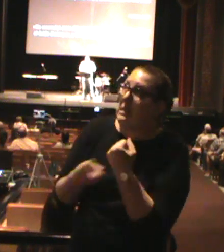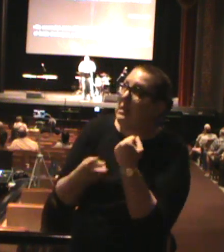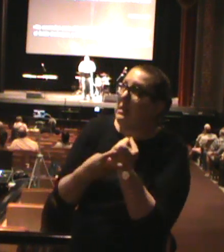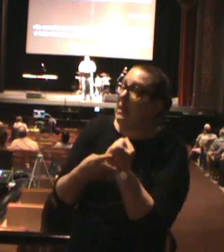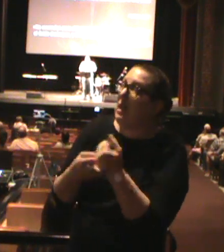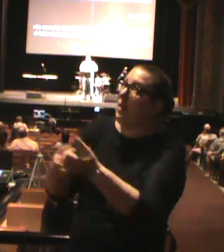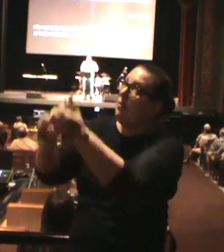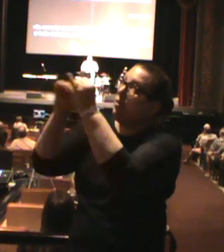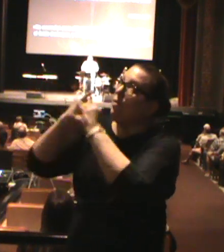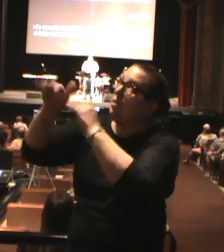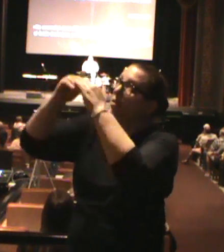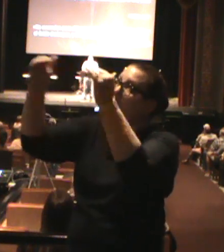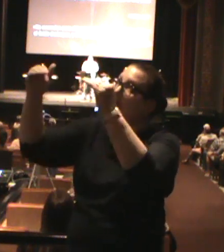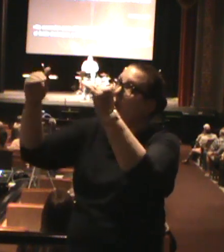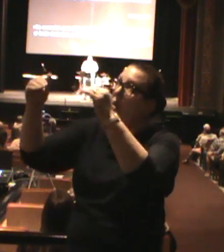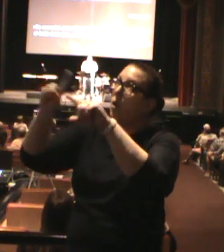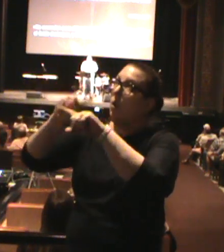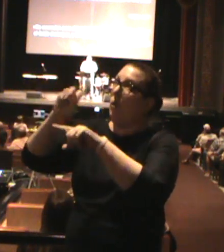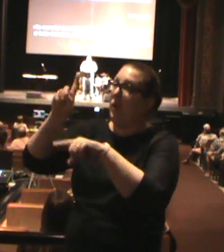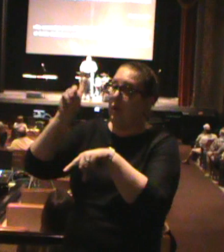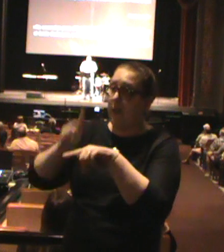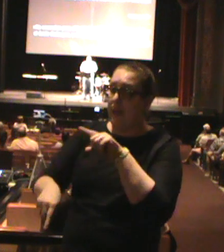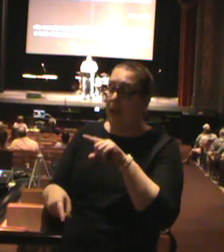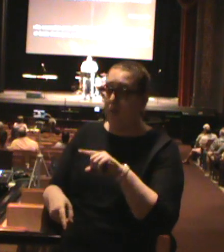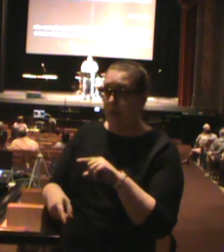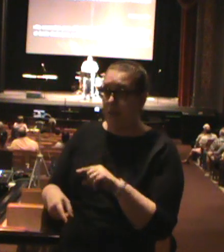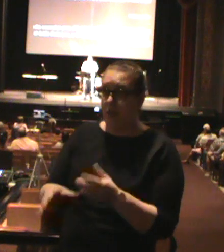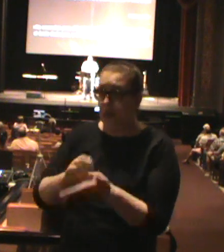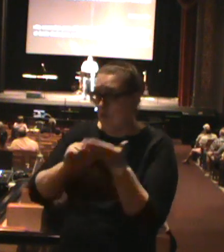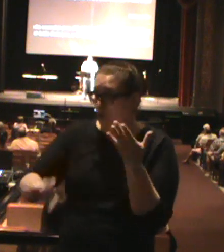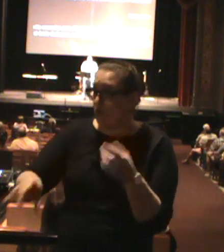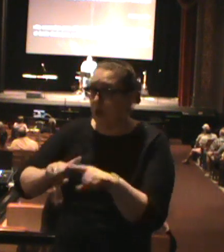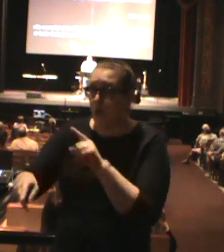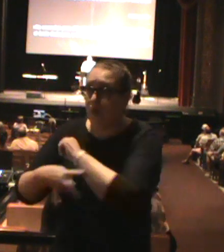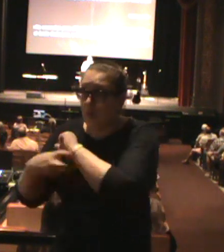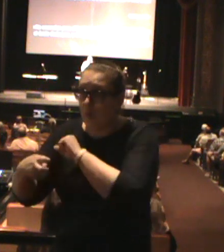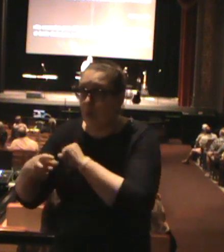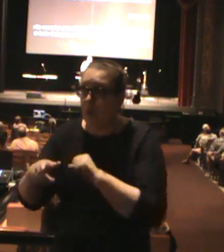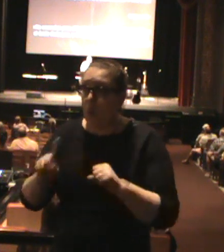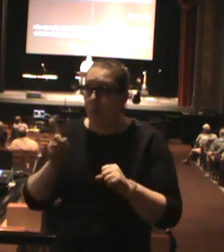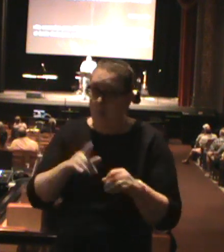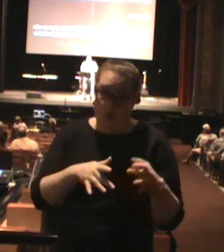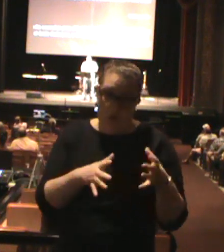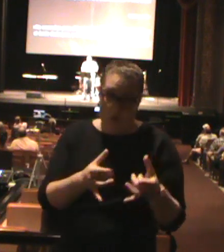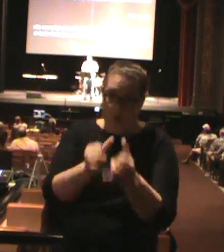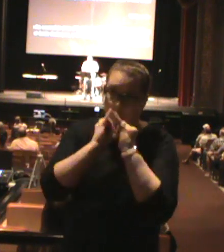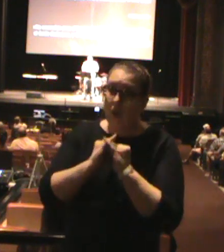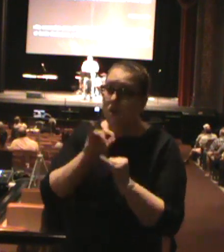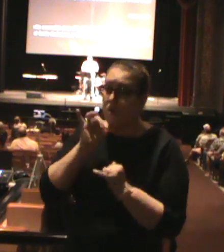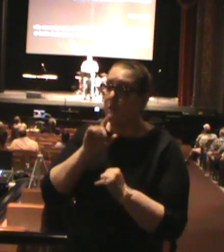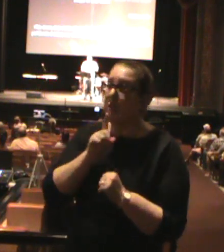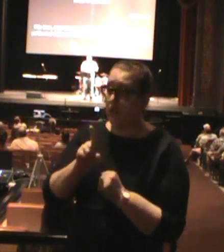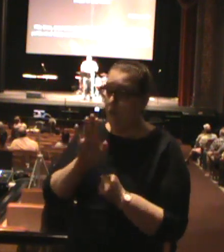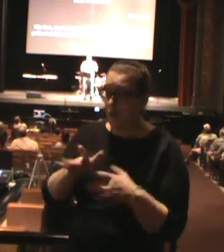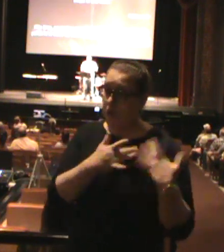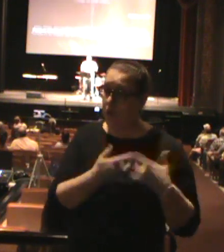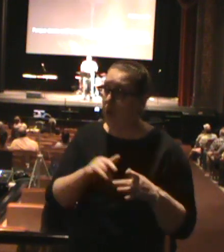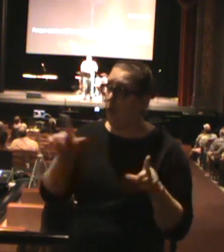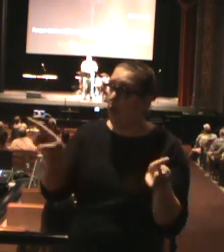where thieves don't break in and steal. For where your treasure is, there your heart will be also. What are